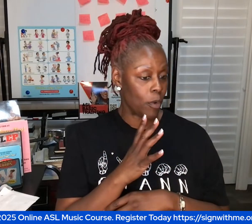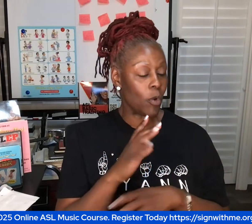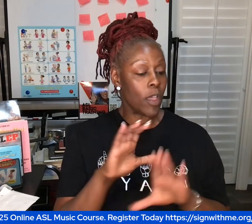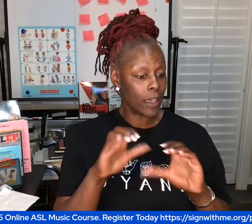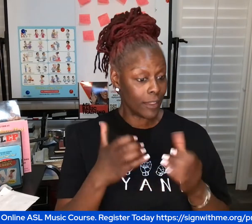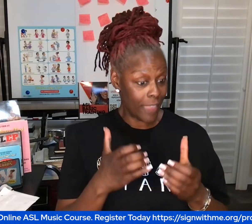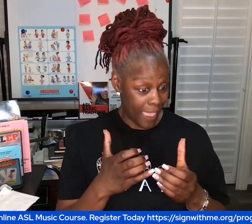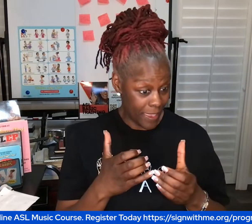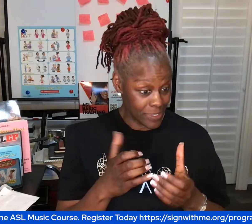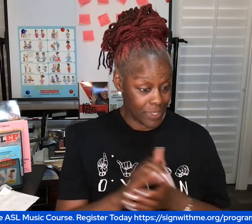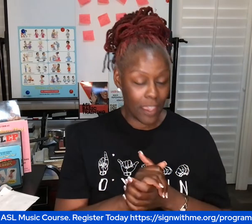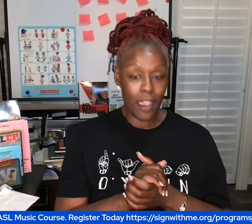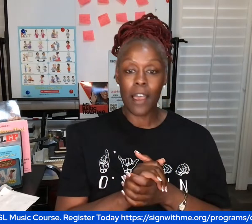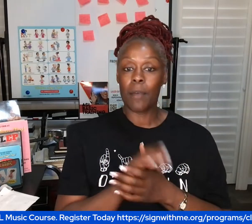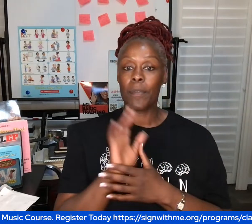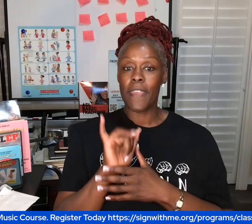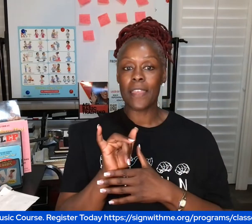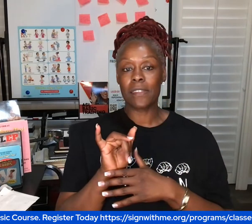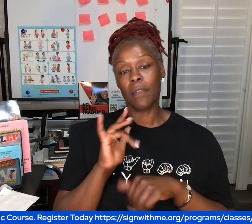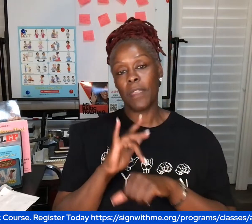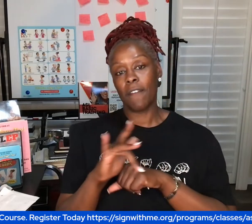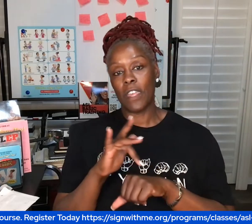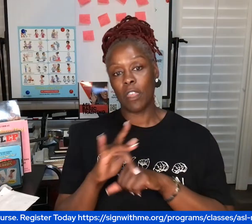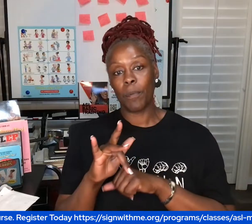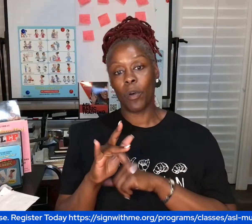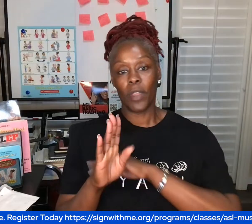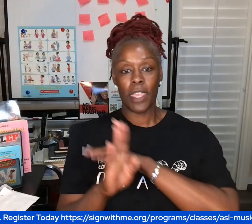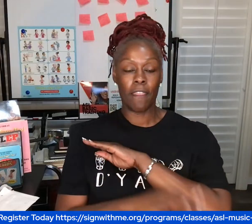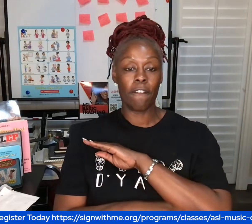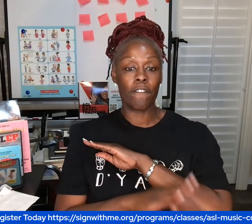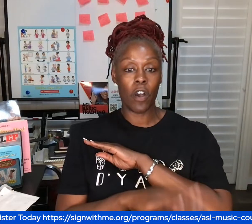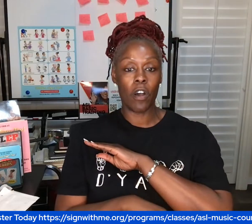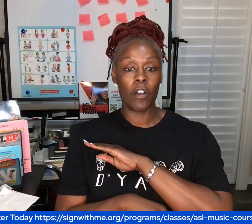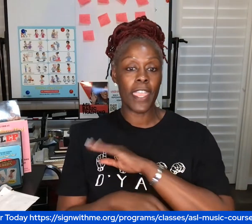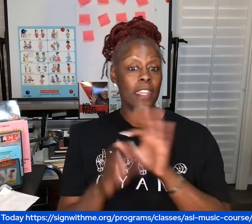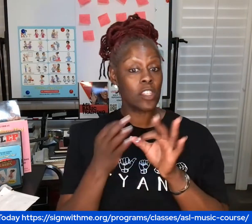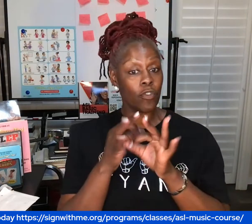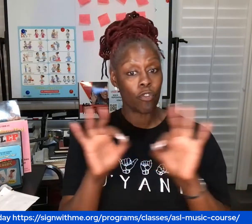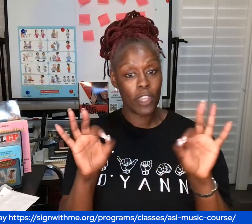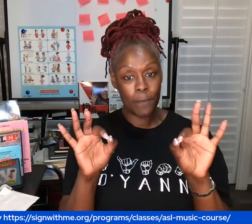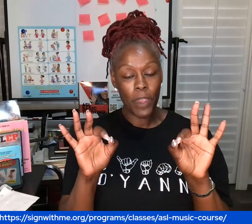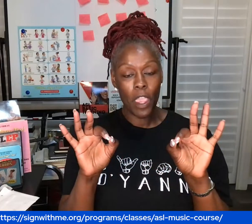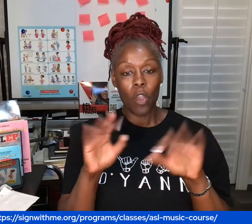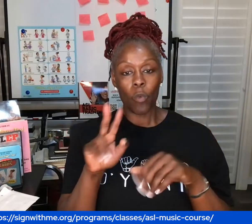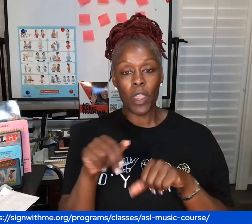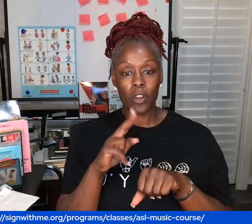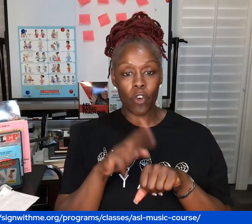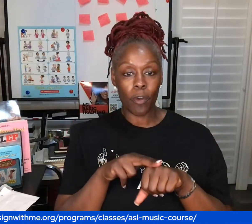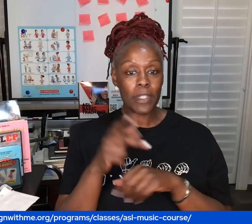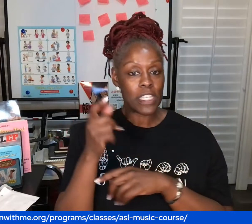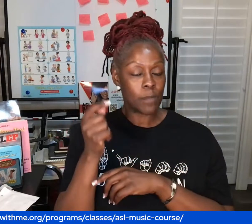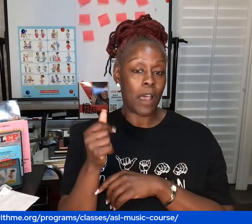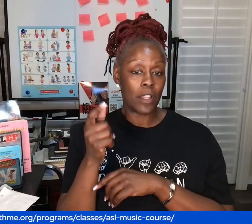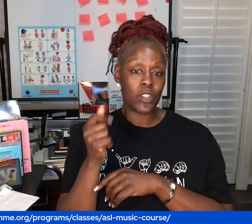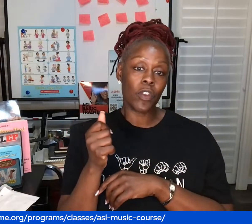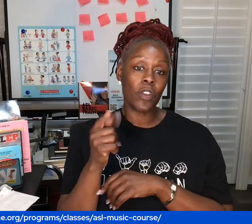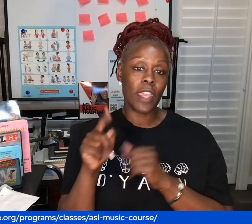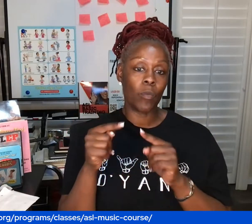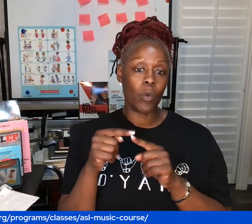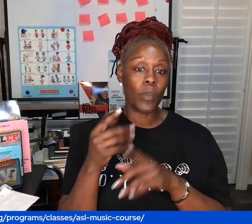formal class, that's going to be available in the fall, and it's free. We are normally sponsored, and when we